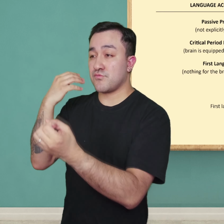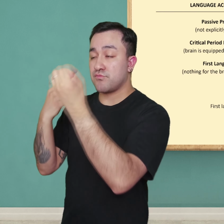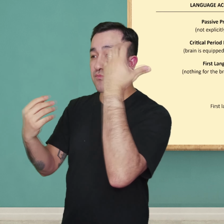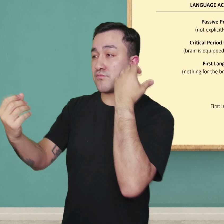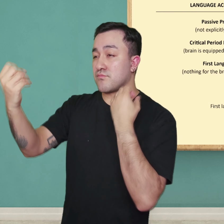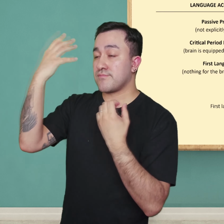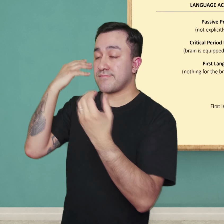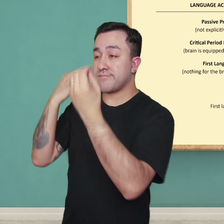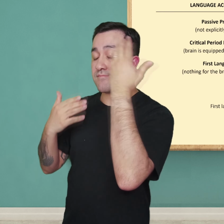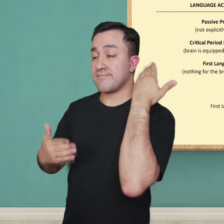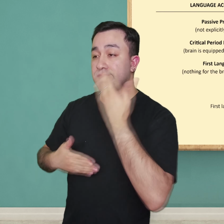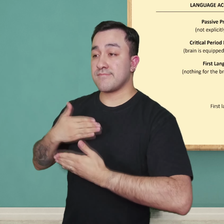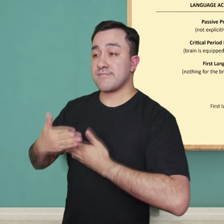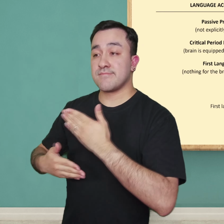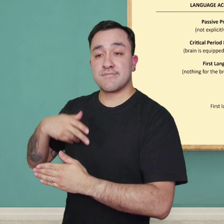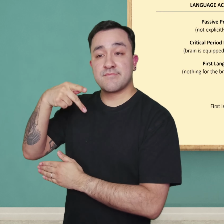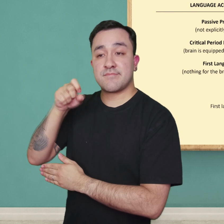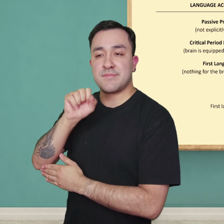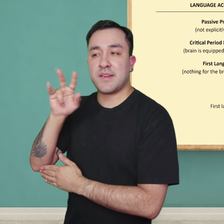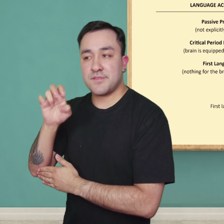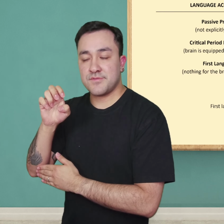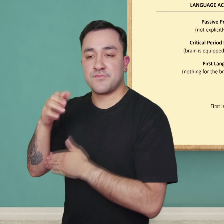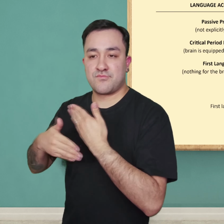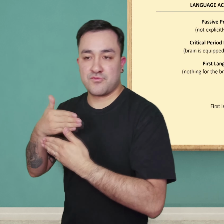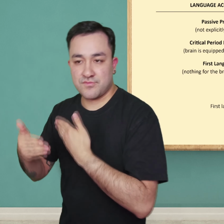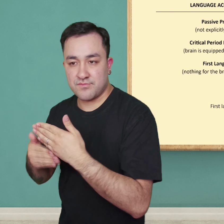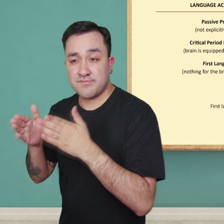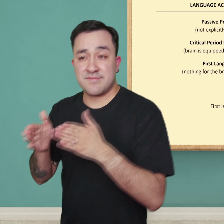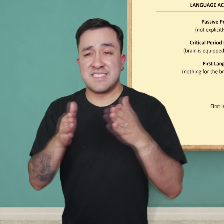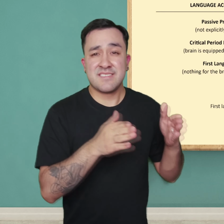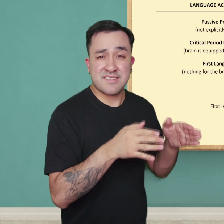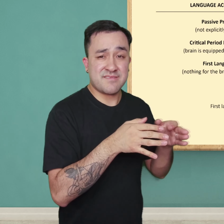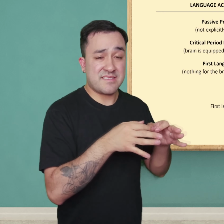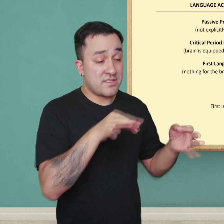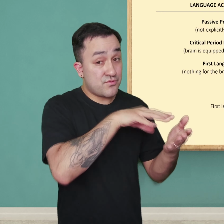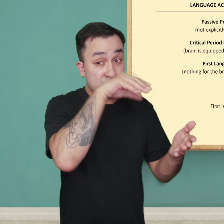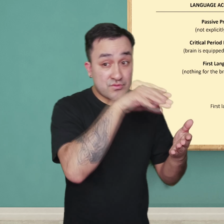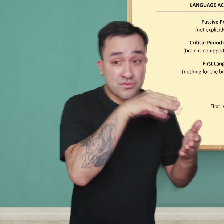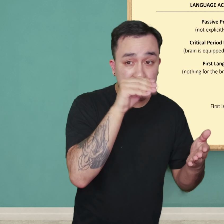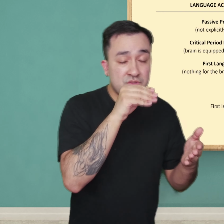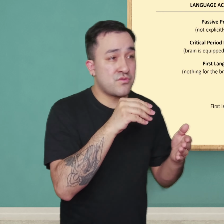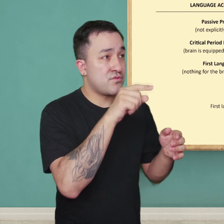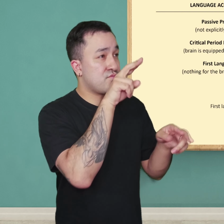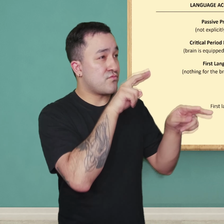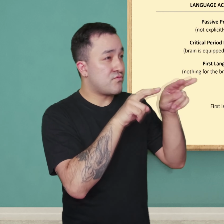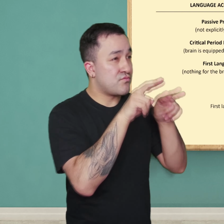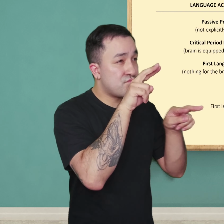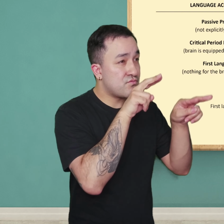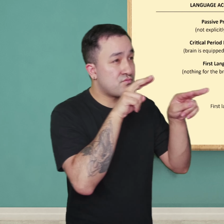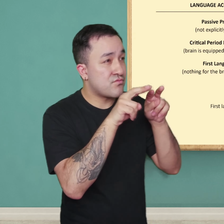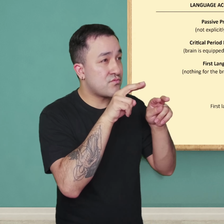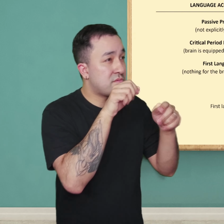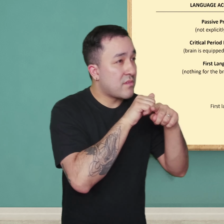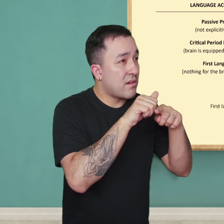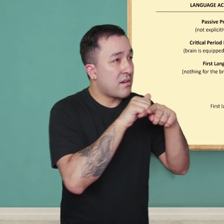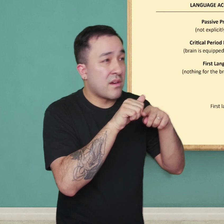passive process and language learning is an active process. During language acquisition, infants and toddlers are not explicitly